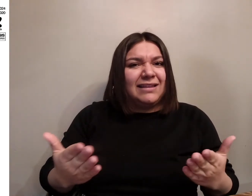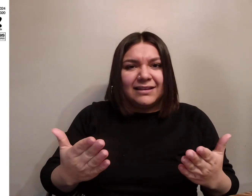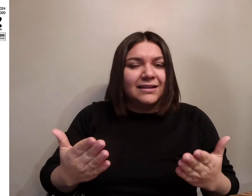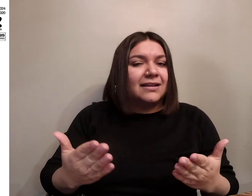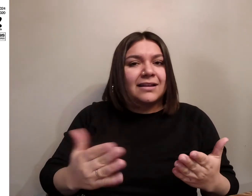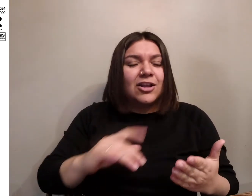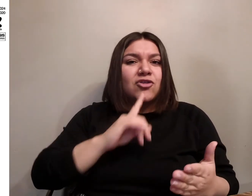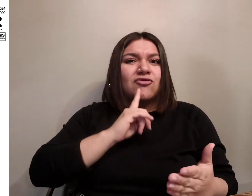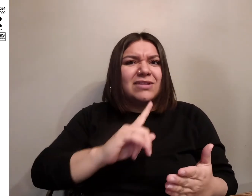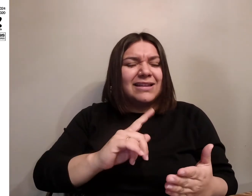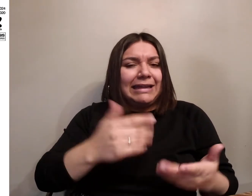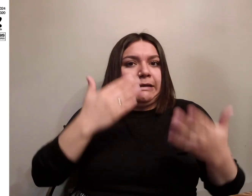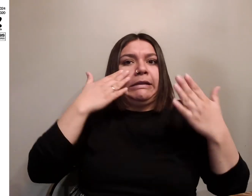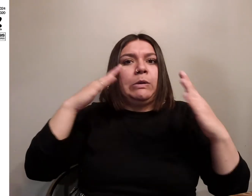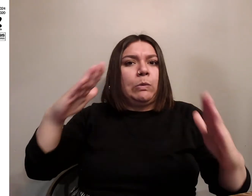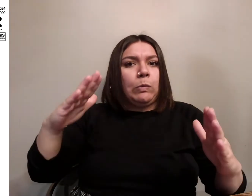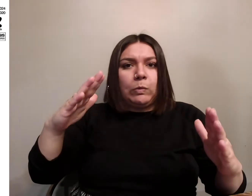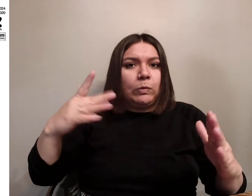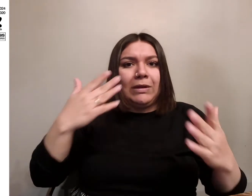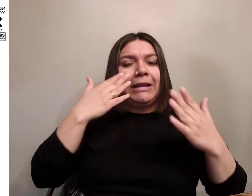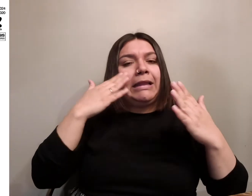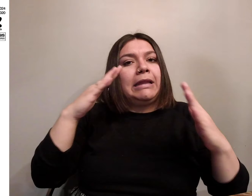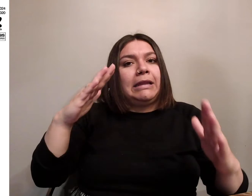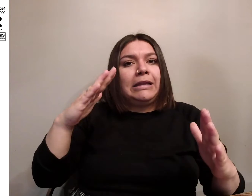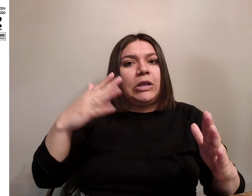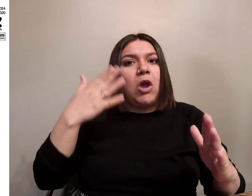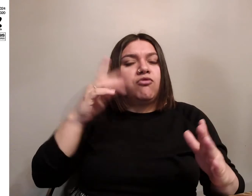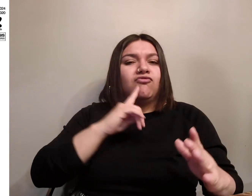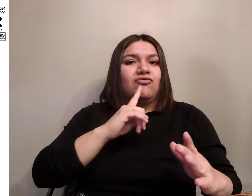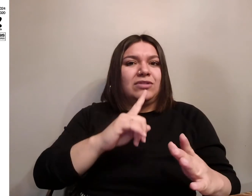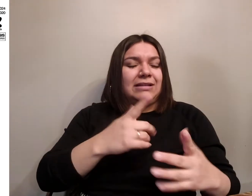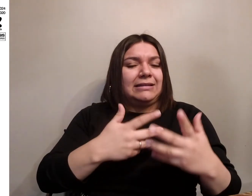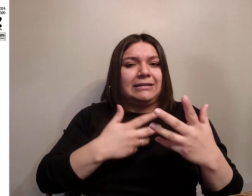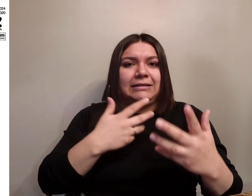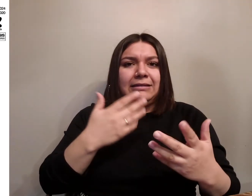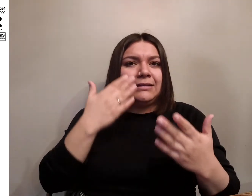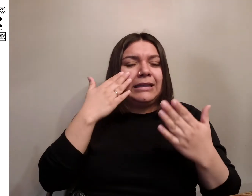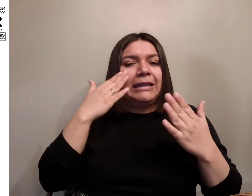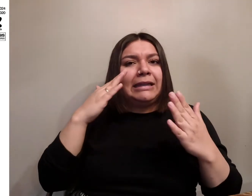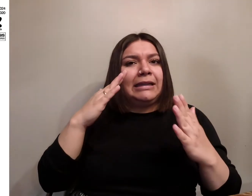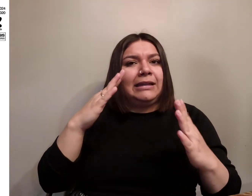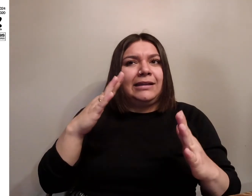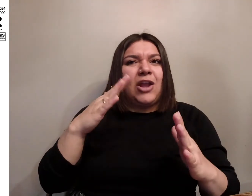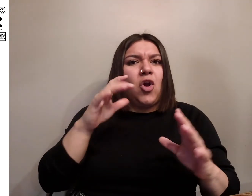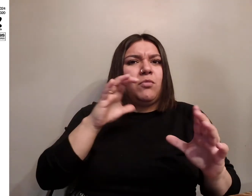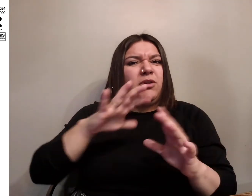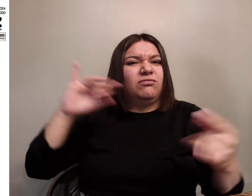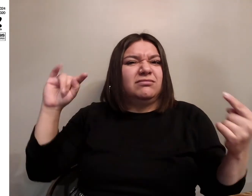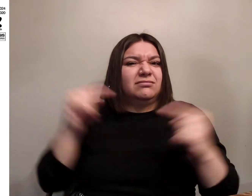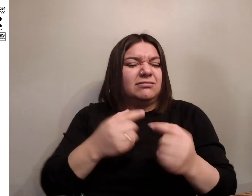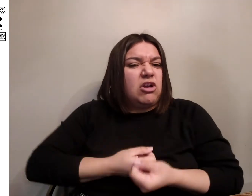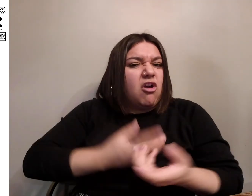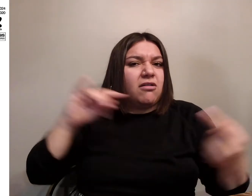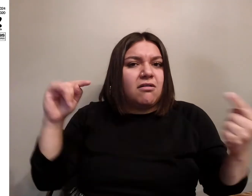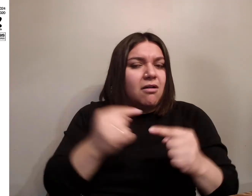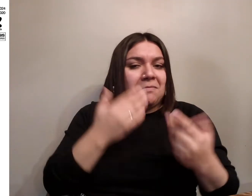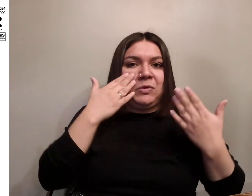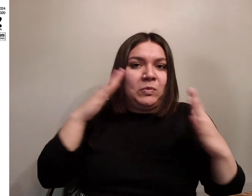of human beings doing things that they really had no idea would ever be